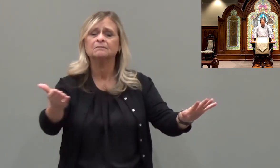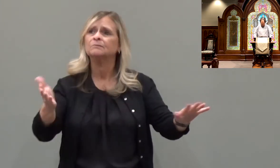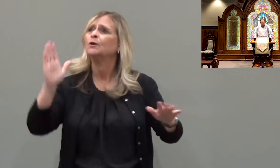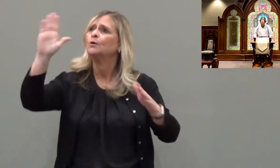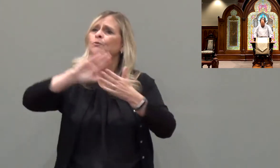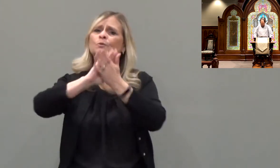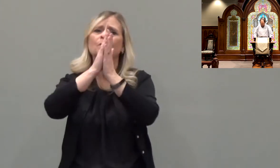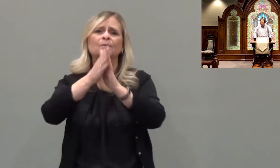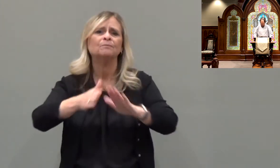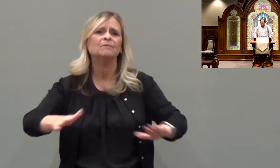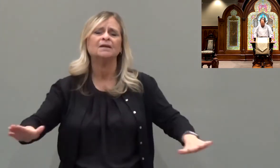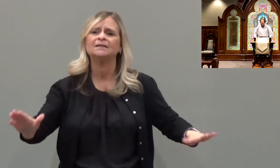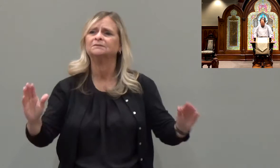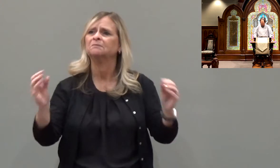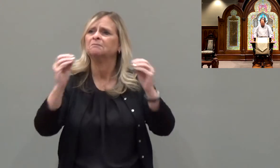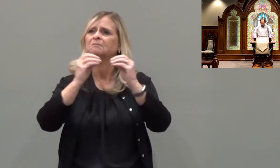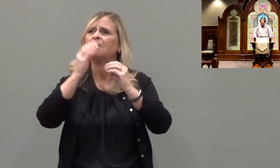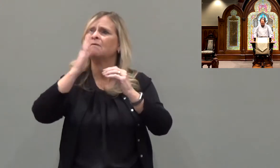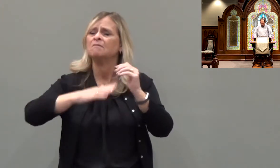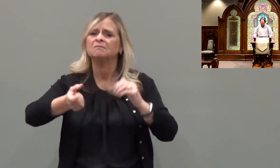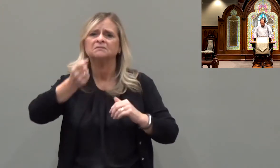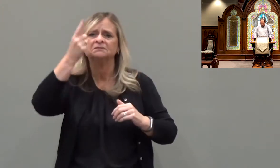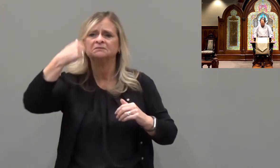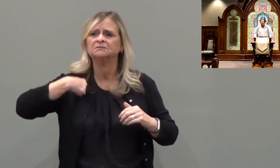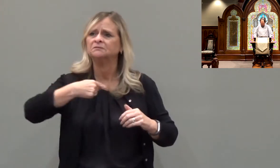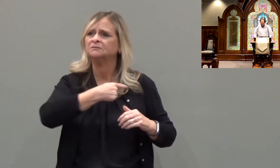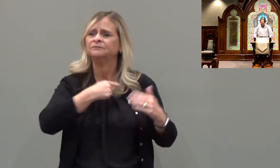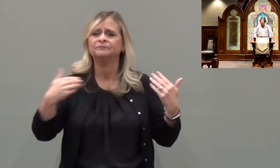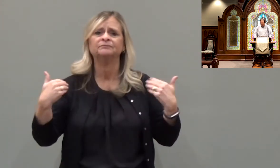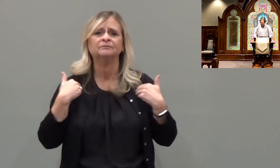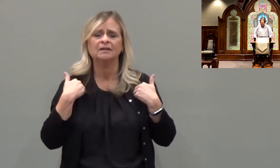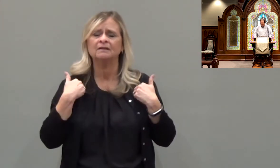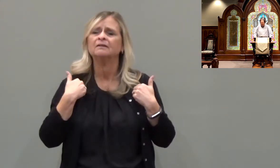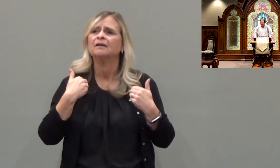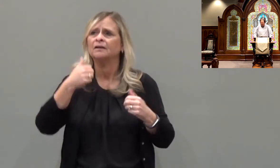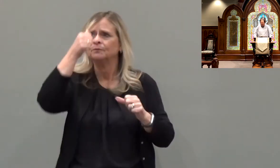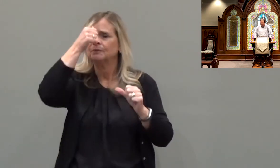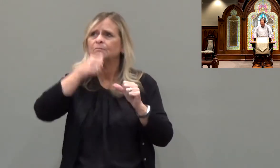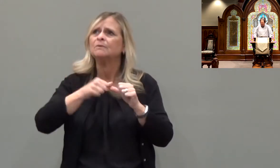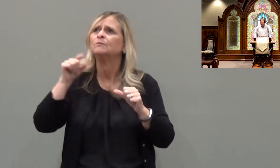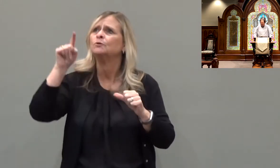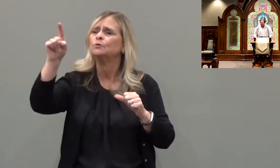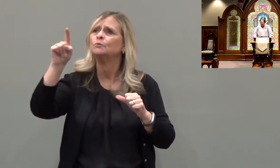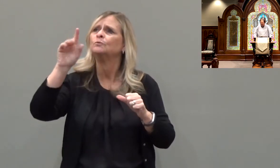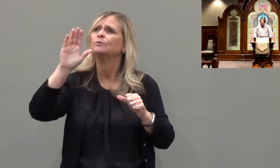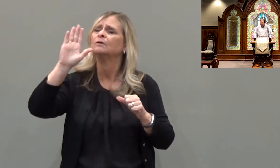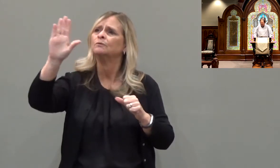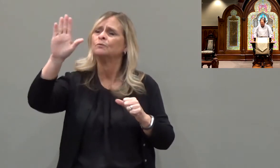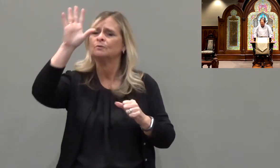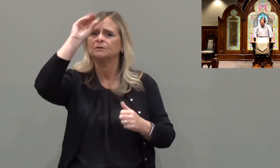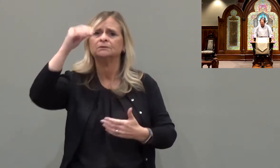all understanding would keep their hearts and minds in the knowledge of you and of your Son, Jesus Christ.